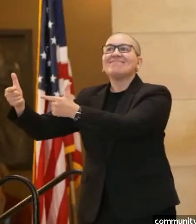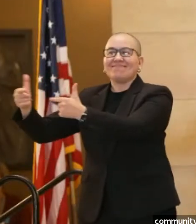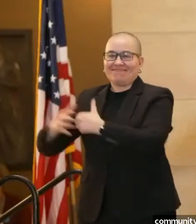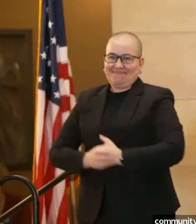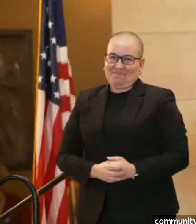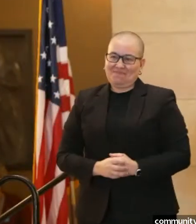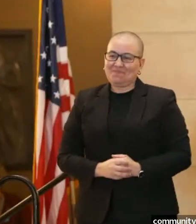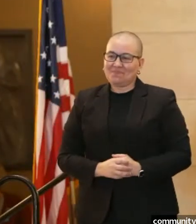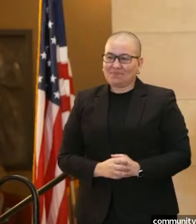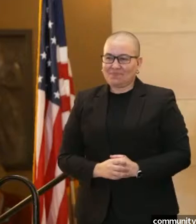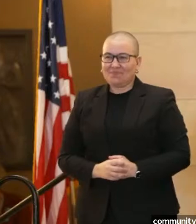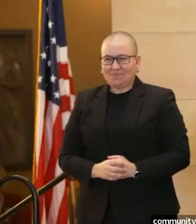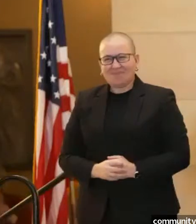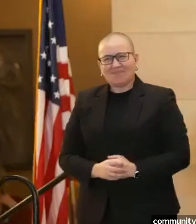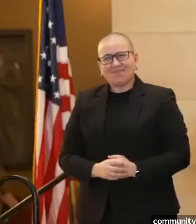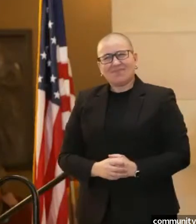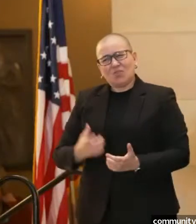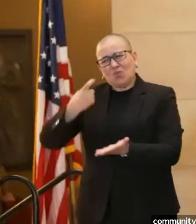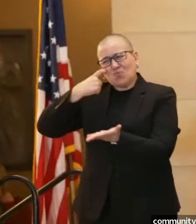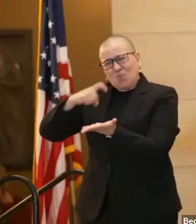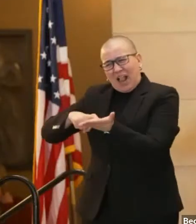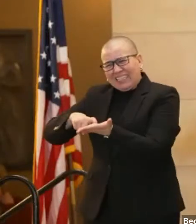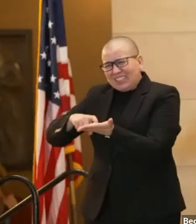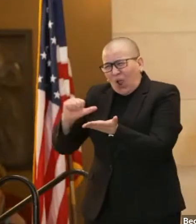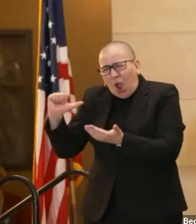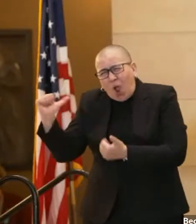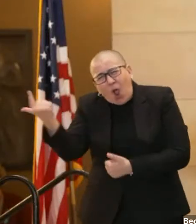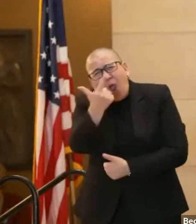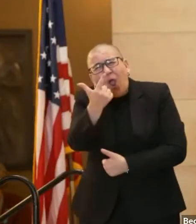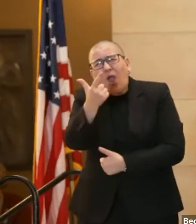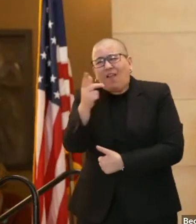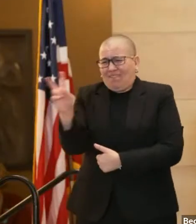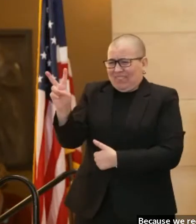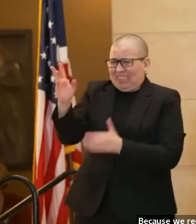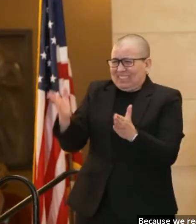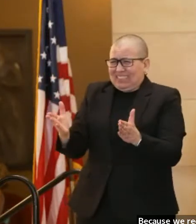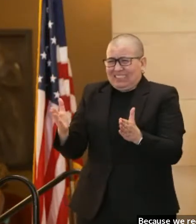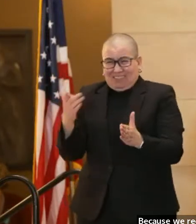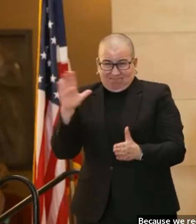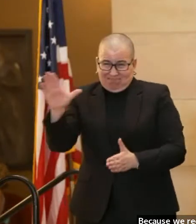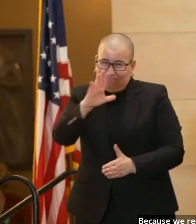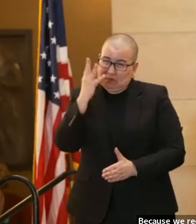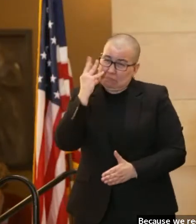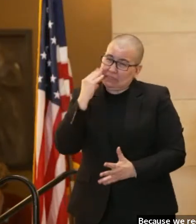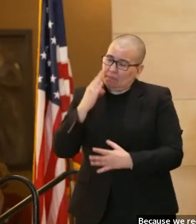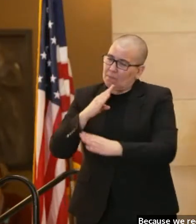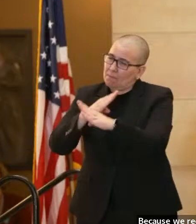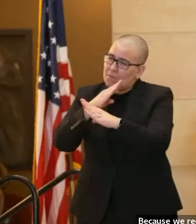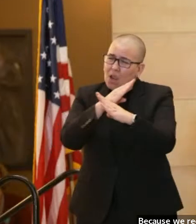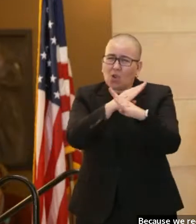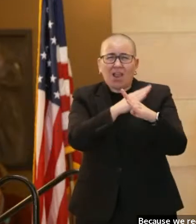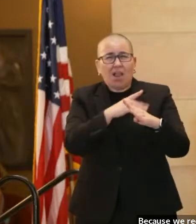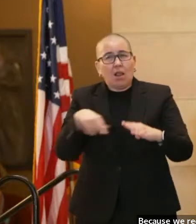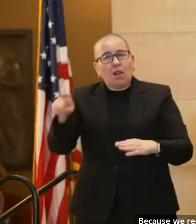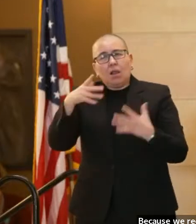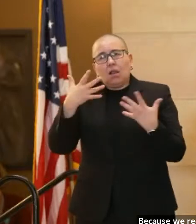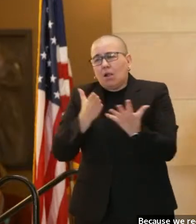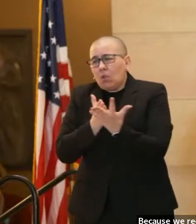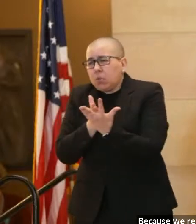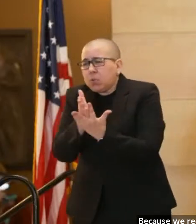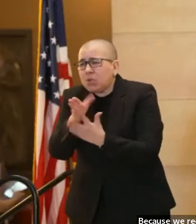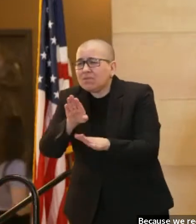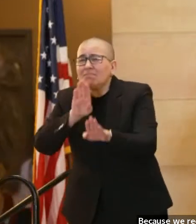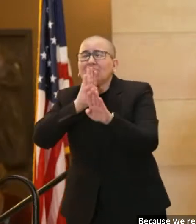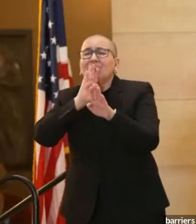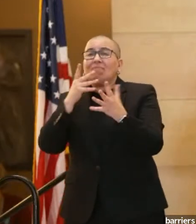Because we recognize that all victim survivors face barriers when they are when they are reporting these crimes, when they're